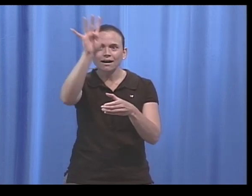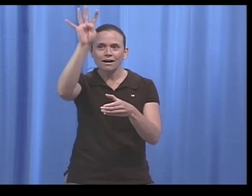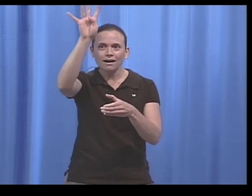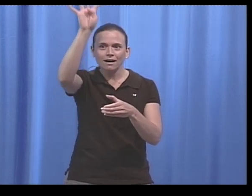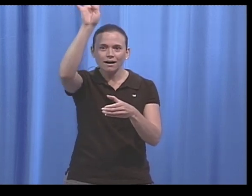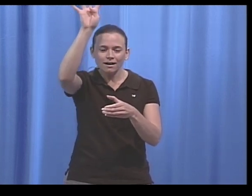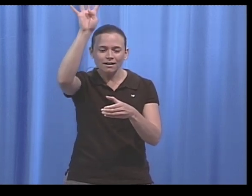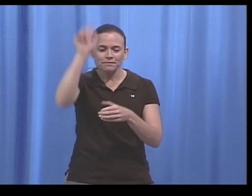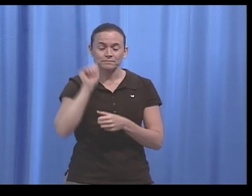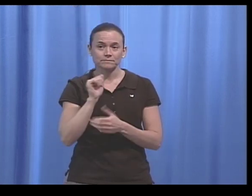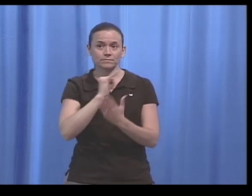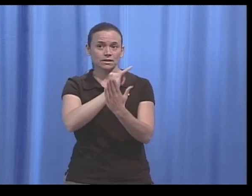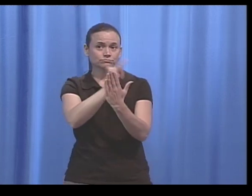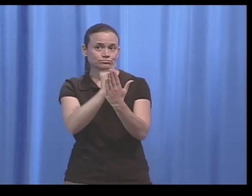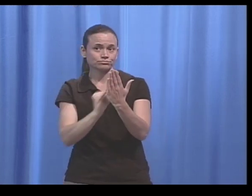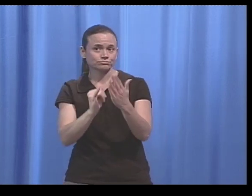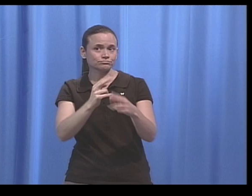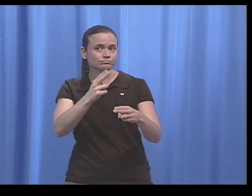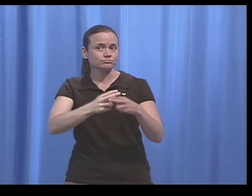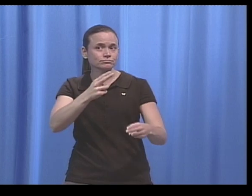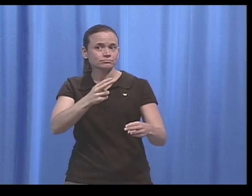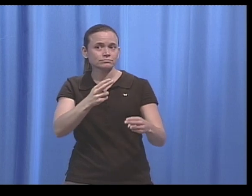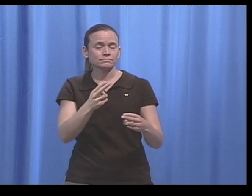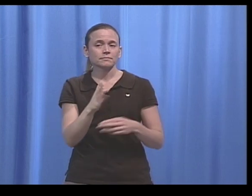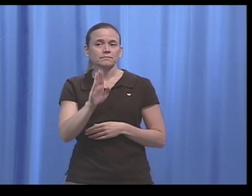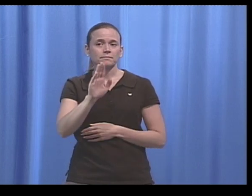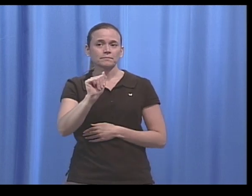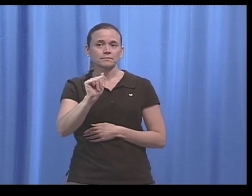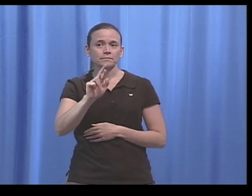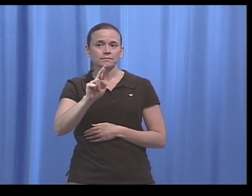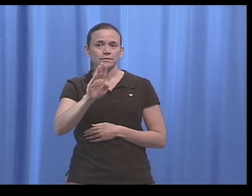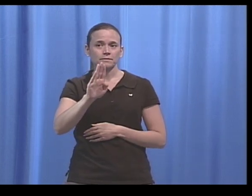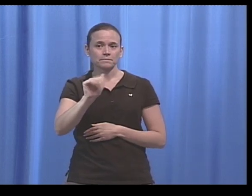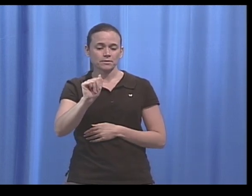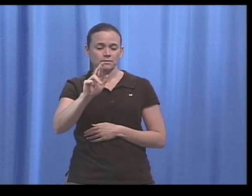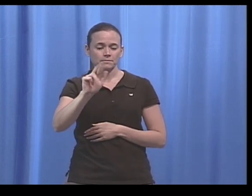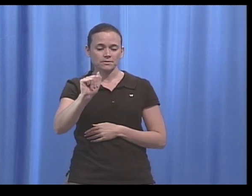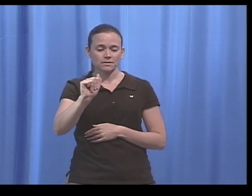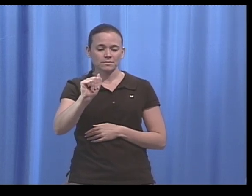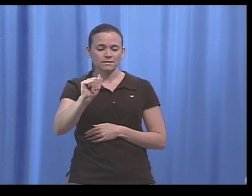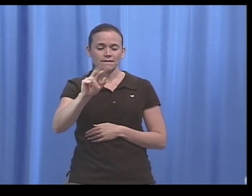Beanstalk. The illustrator is Barbara